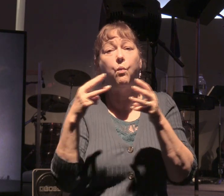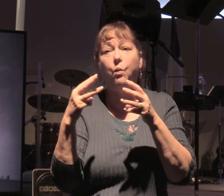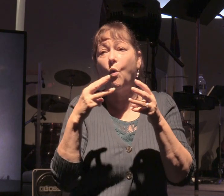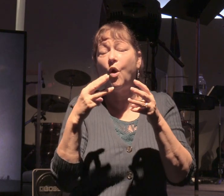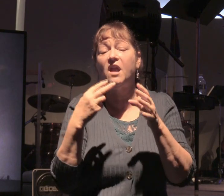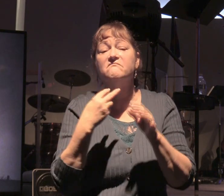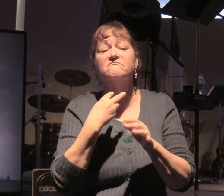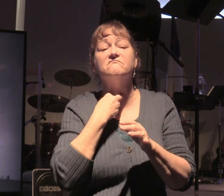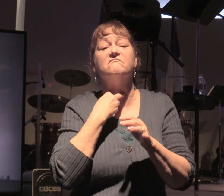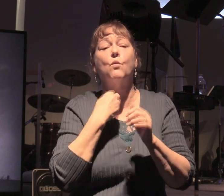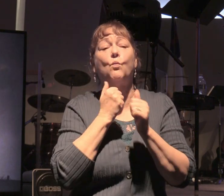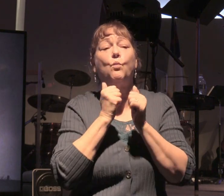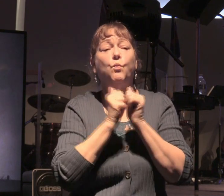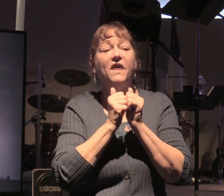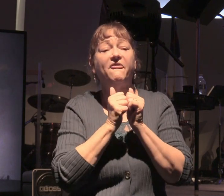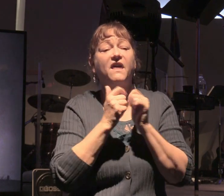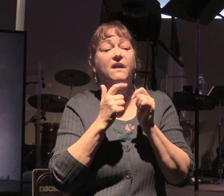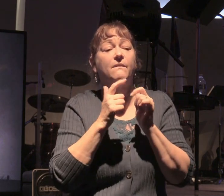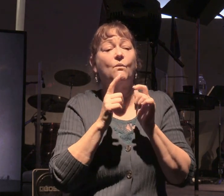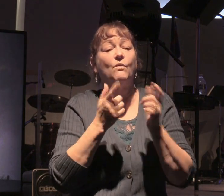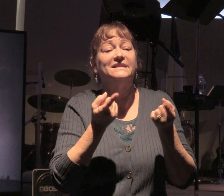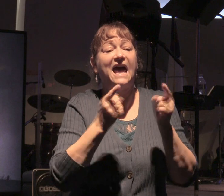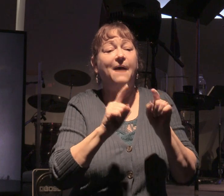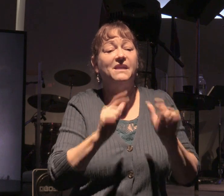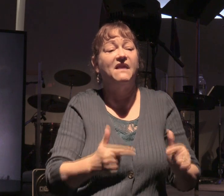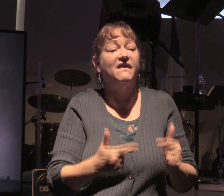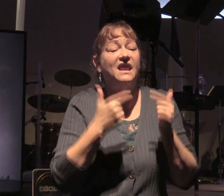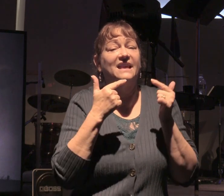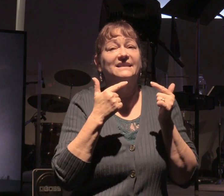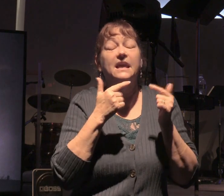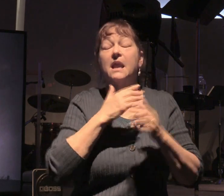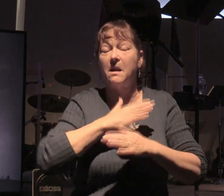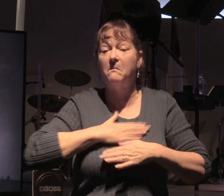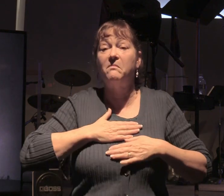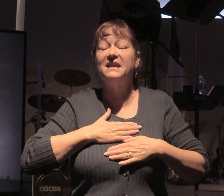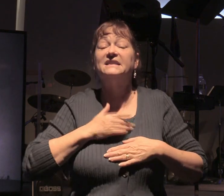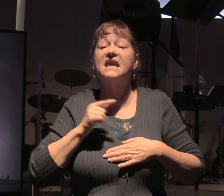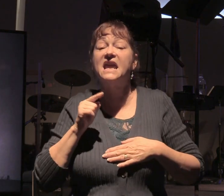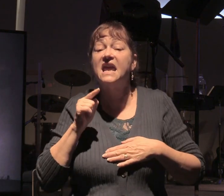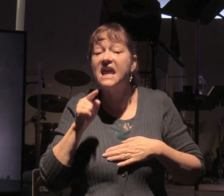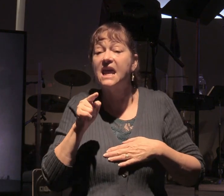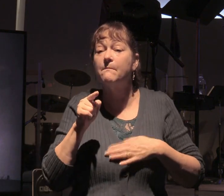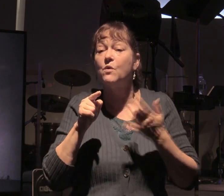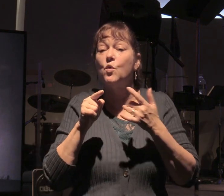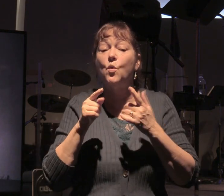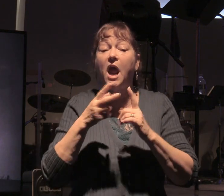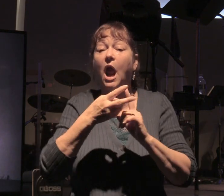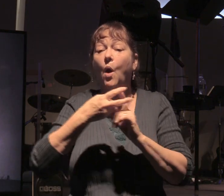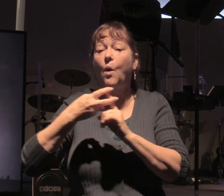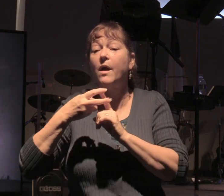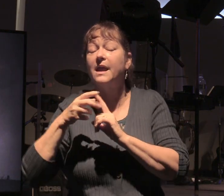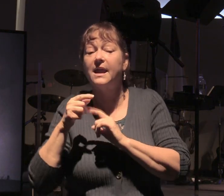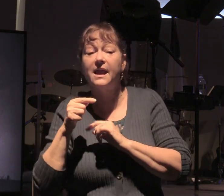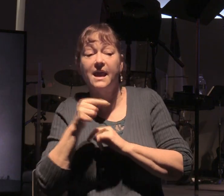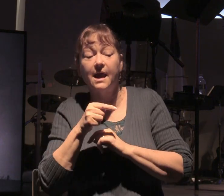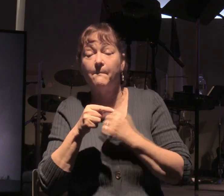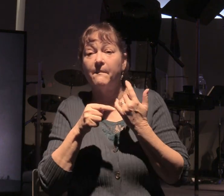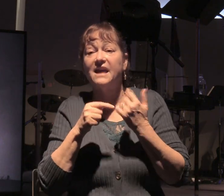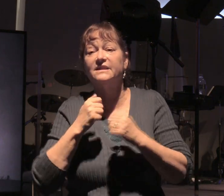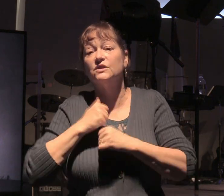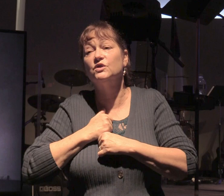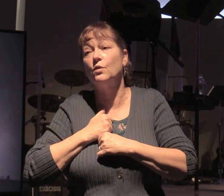entangles himself with the affairs of this life, that he may please him who enlisted him as a